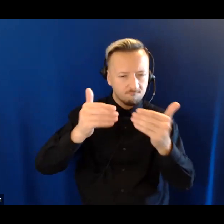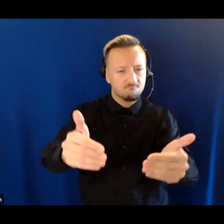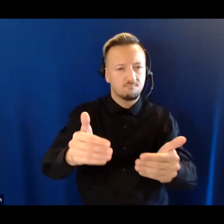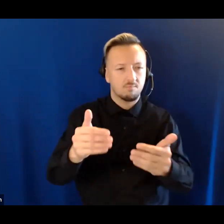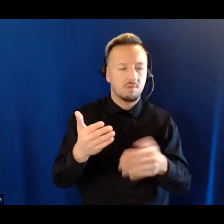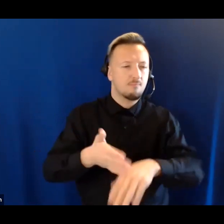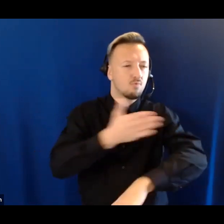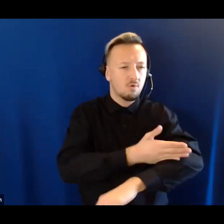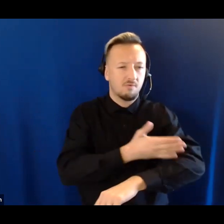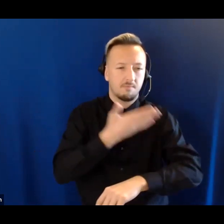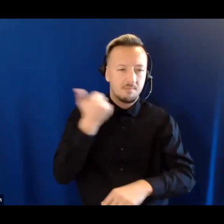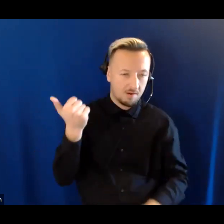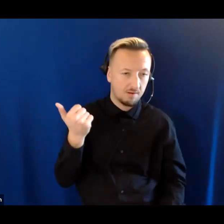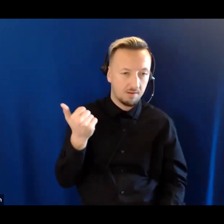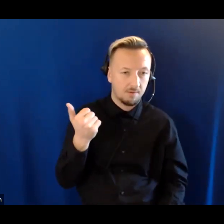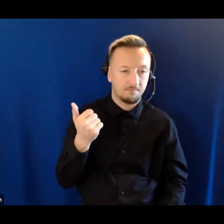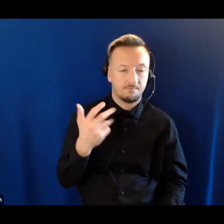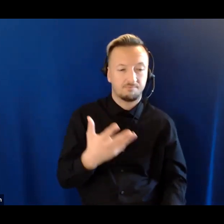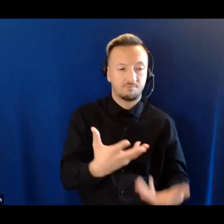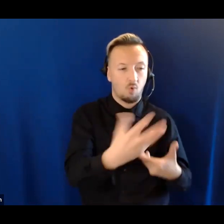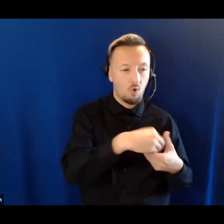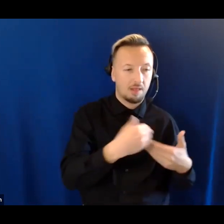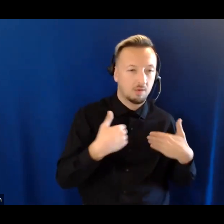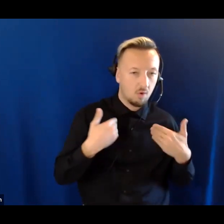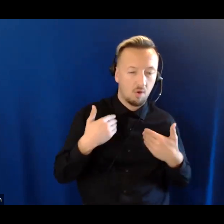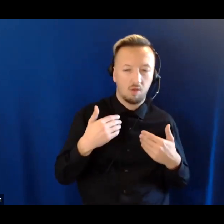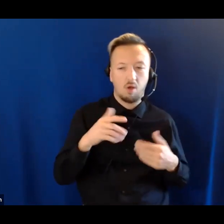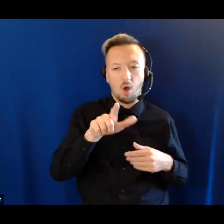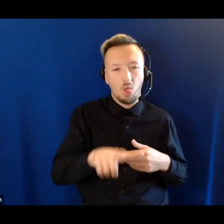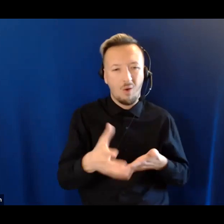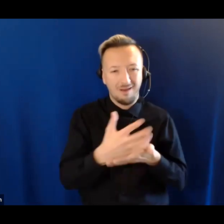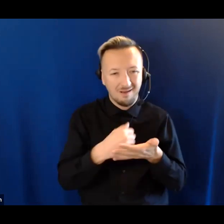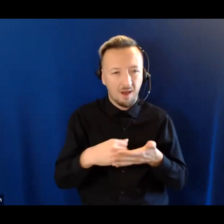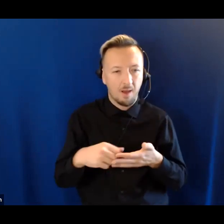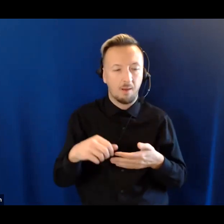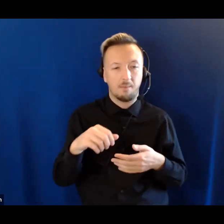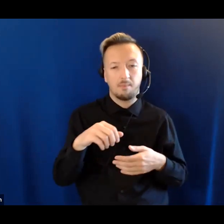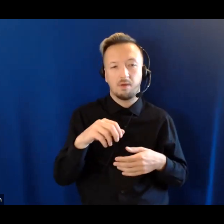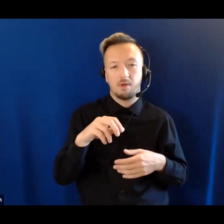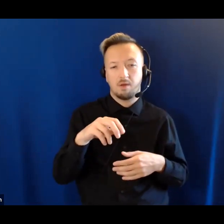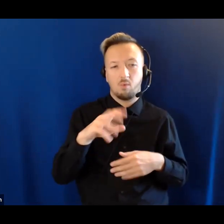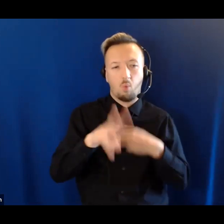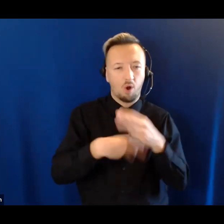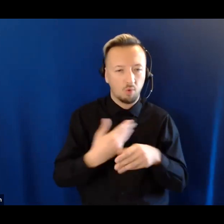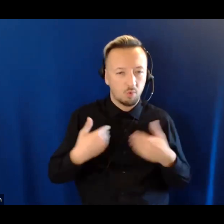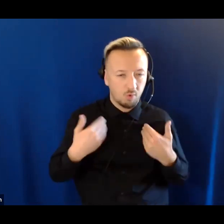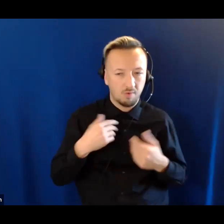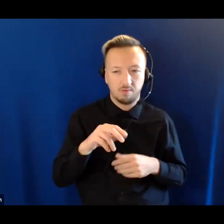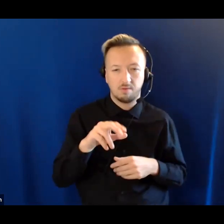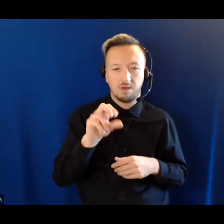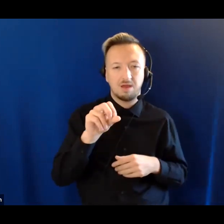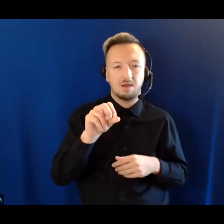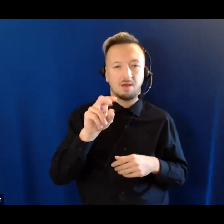incorporating youth, but incorporating low-income youth, rural youth, non-binary youth, whatever that is, across